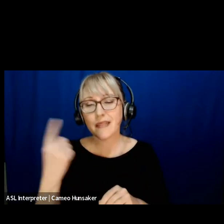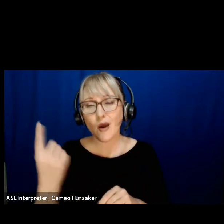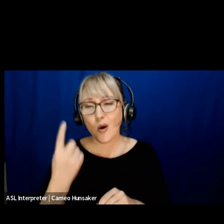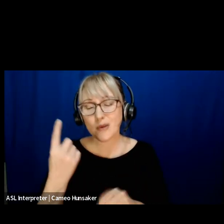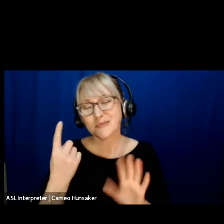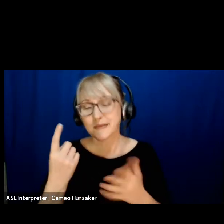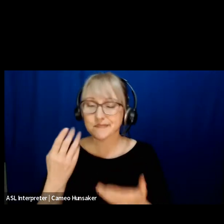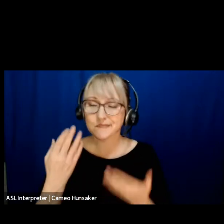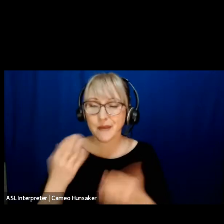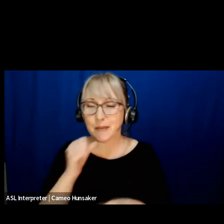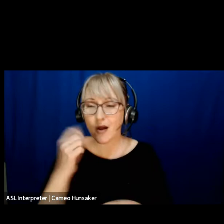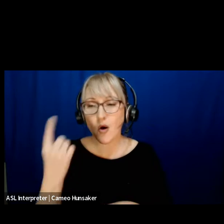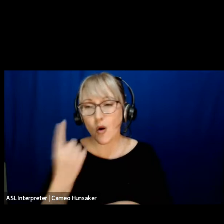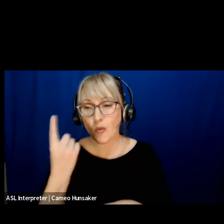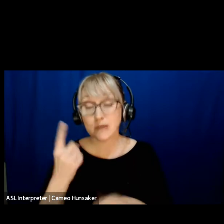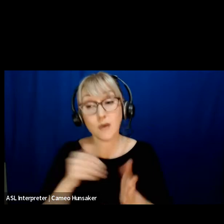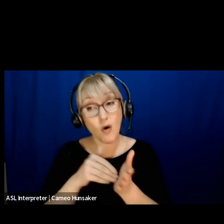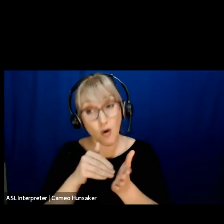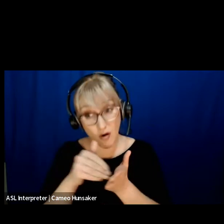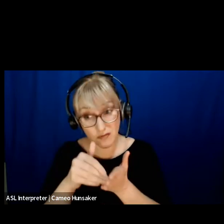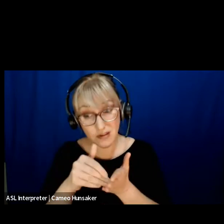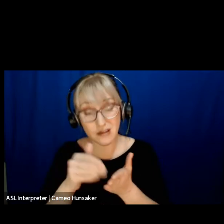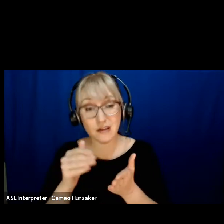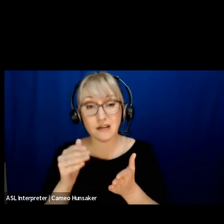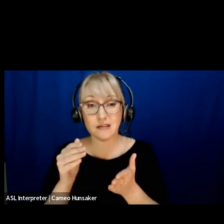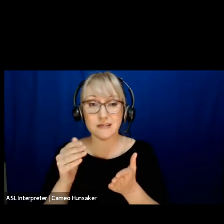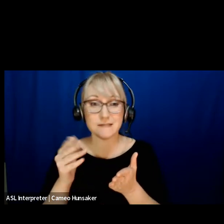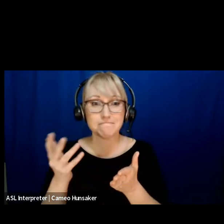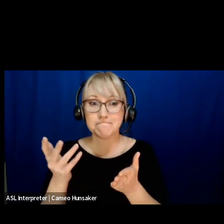but oftentimes